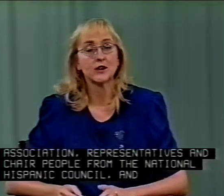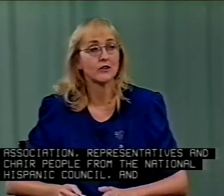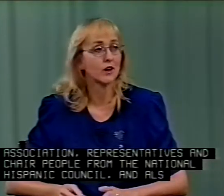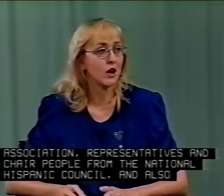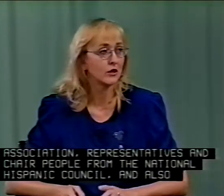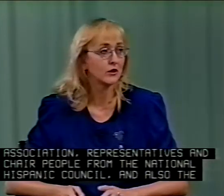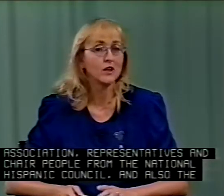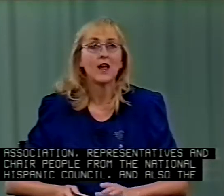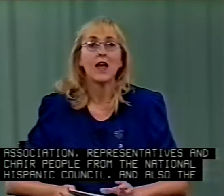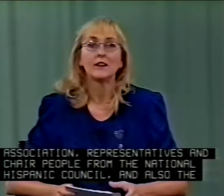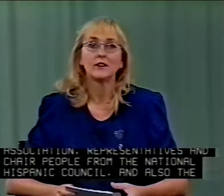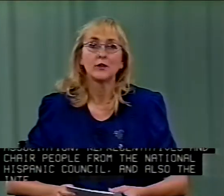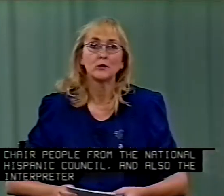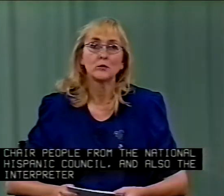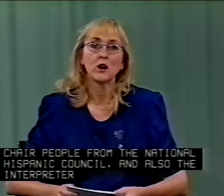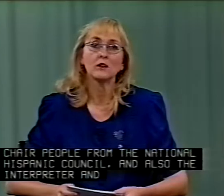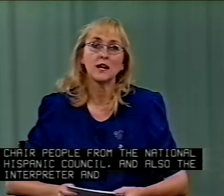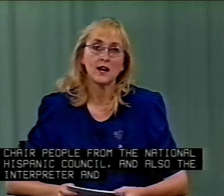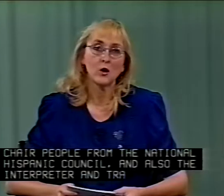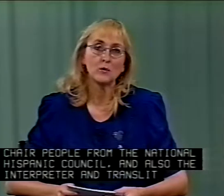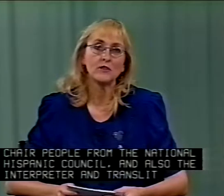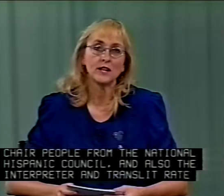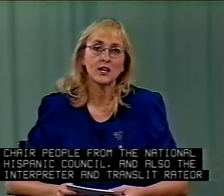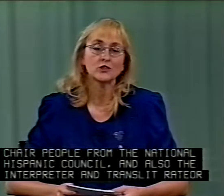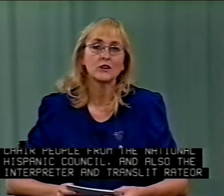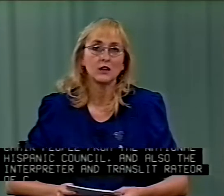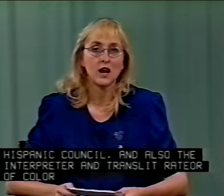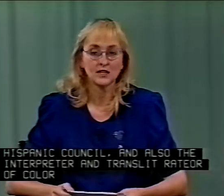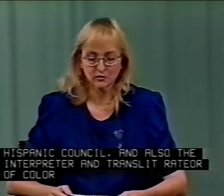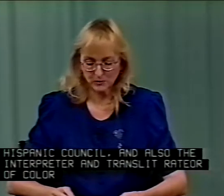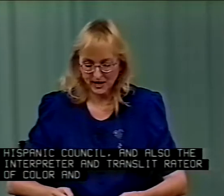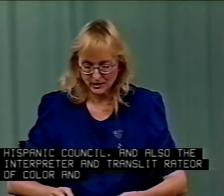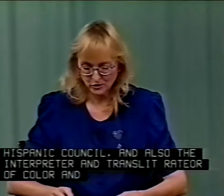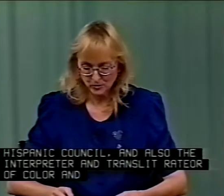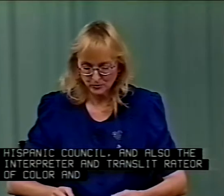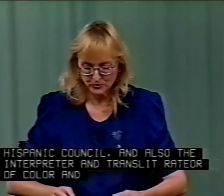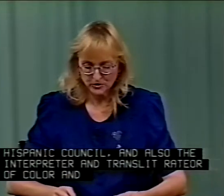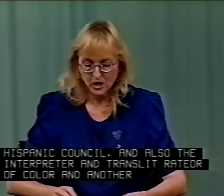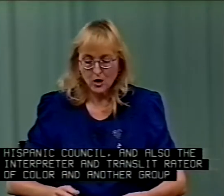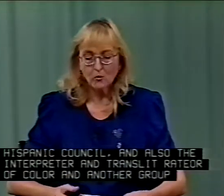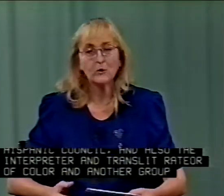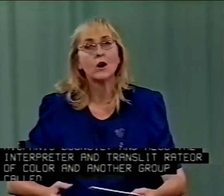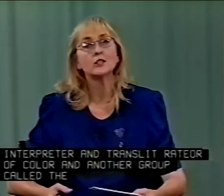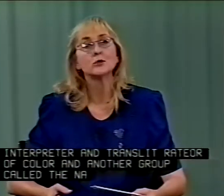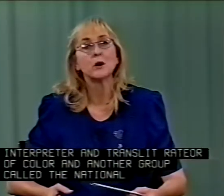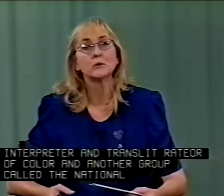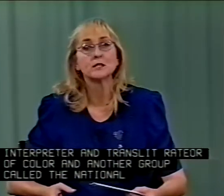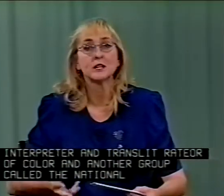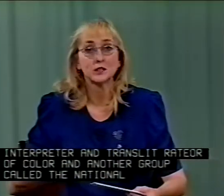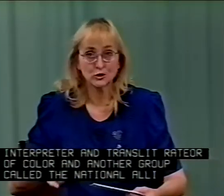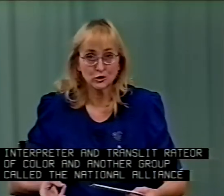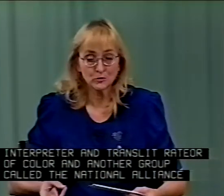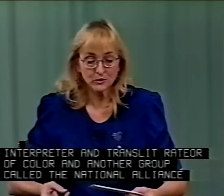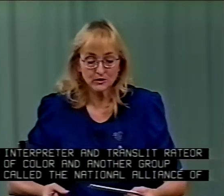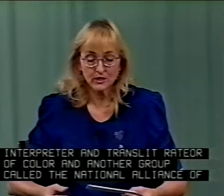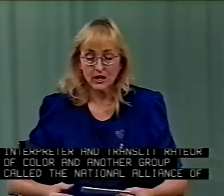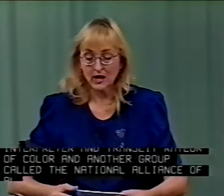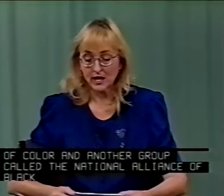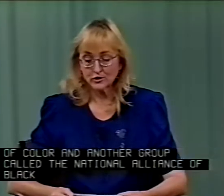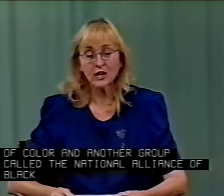of color, and another group called NAIOBI, the National Alliance of Black Interpreters. We wanted to represent consumers,